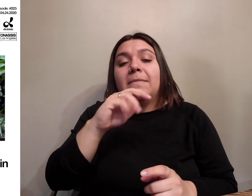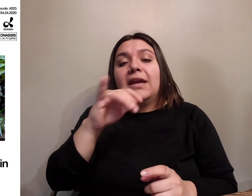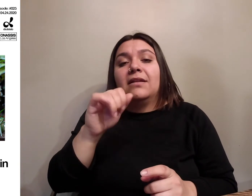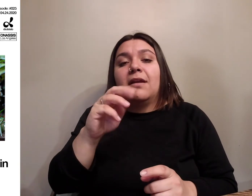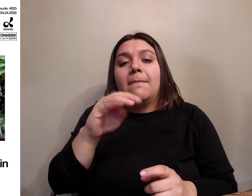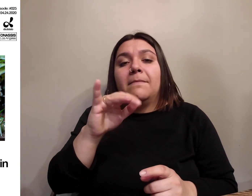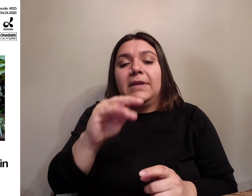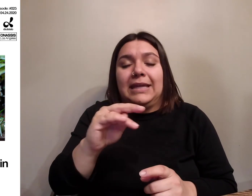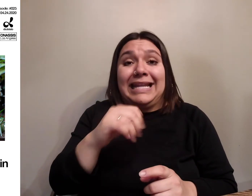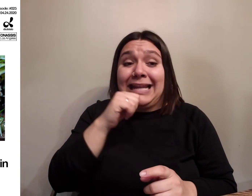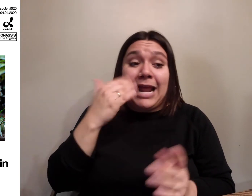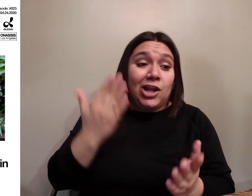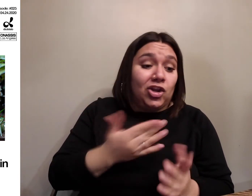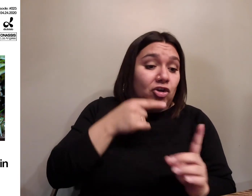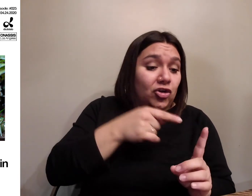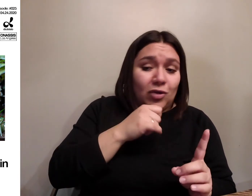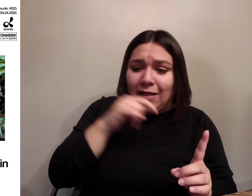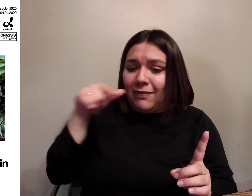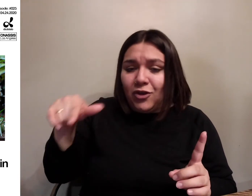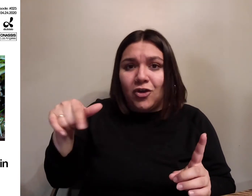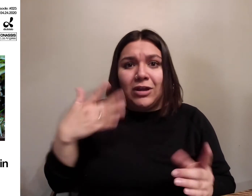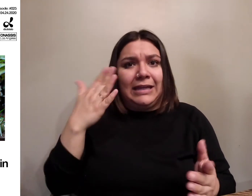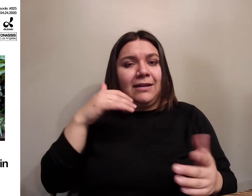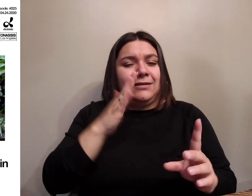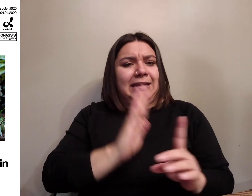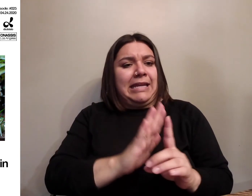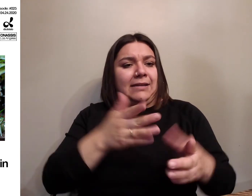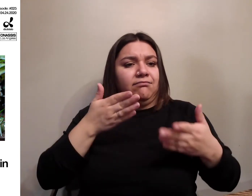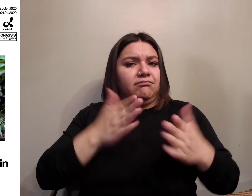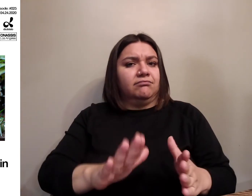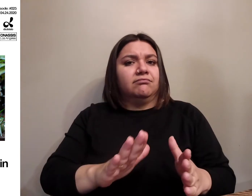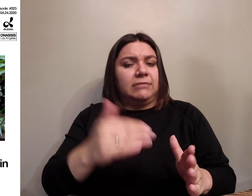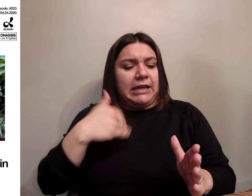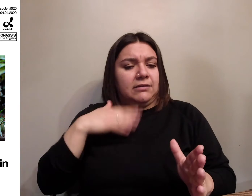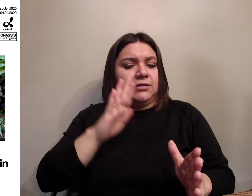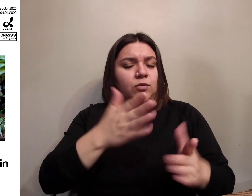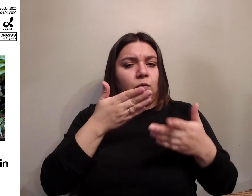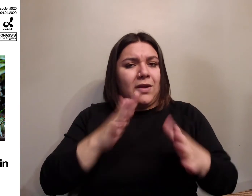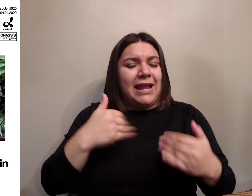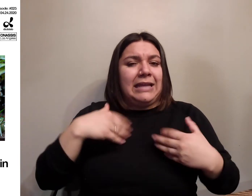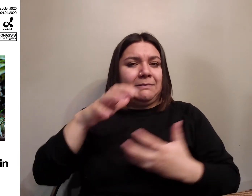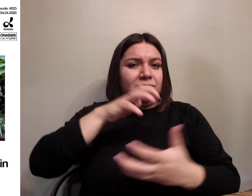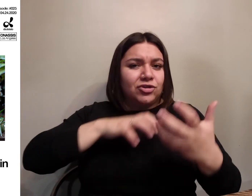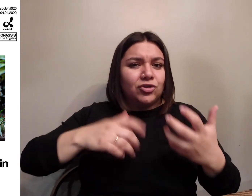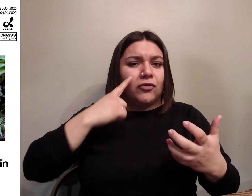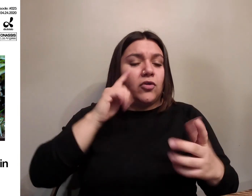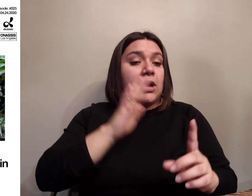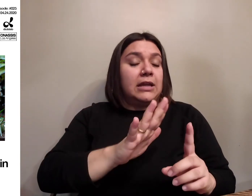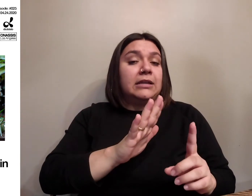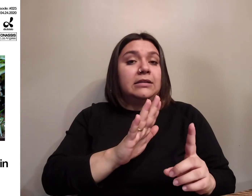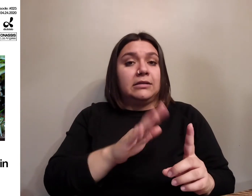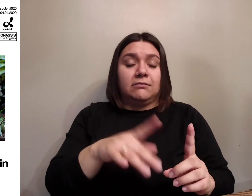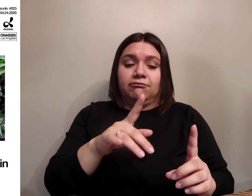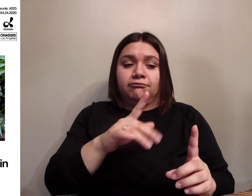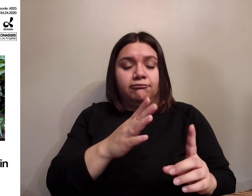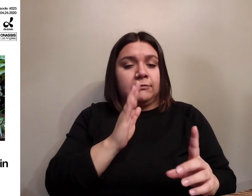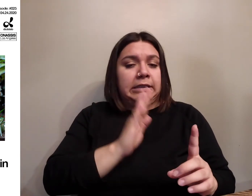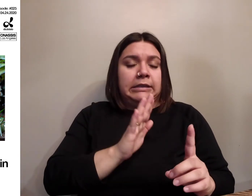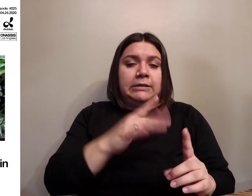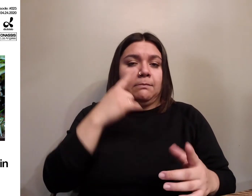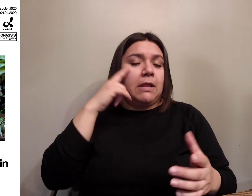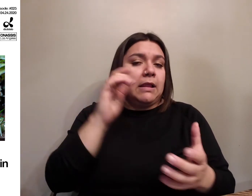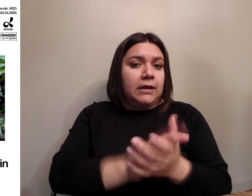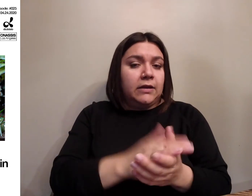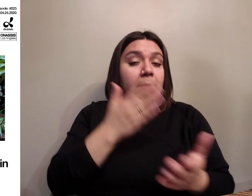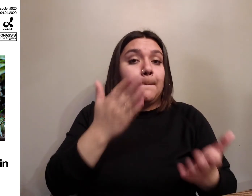Absolutely. And absolutely. I mean, and I think we need to remember this more and more. There's nothing more scary